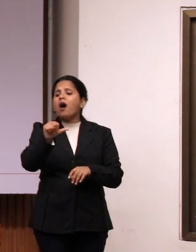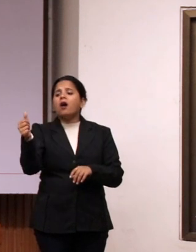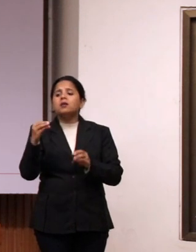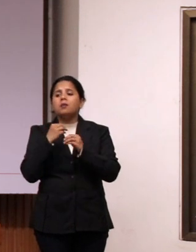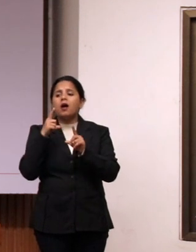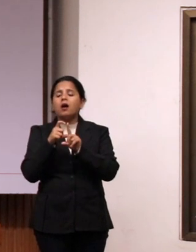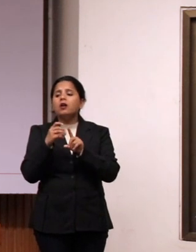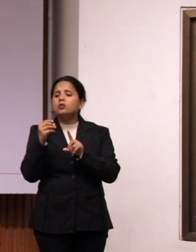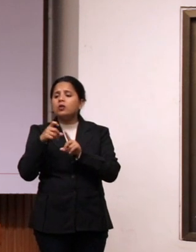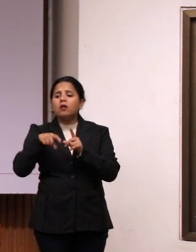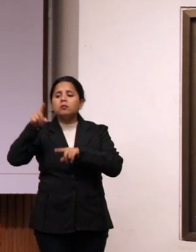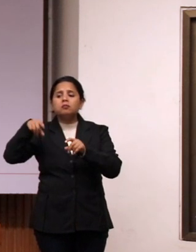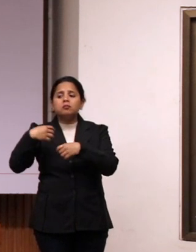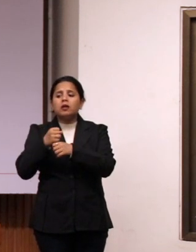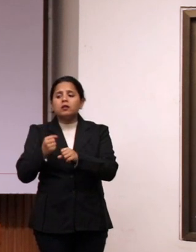Aravali.